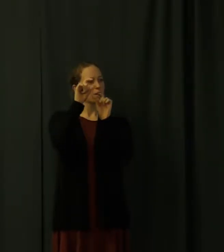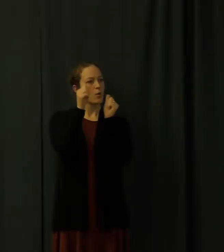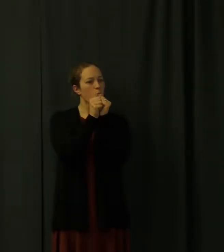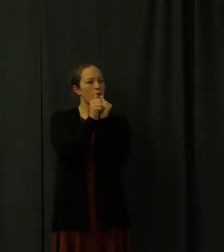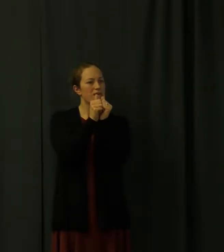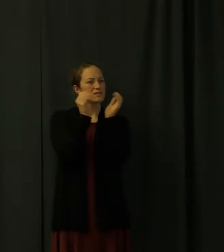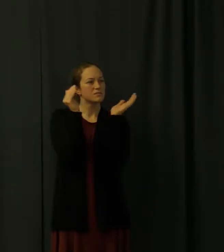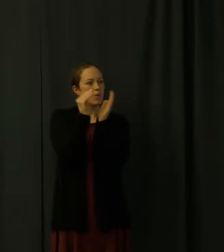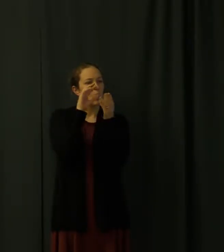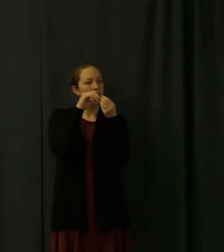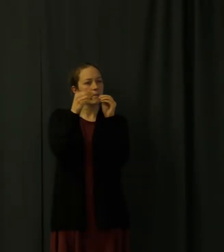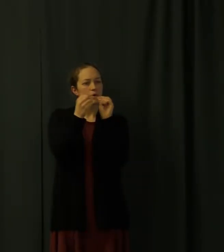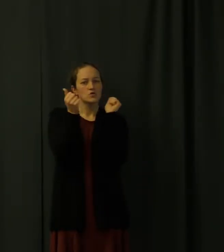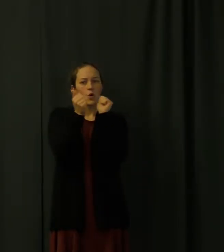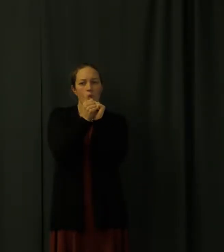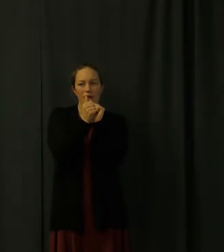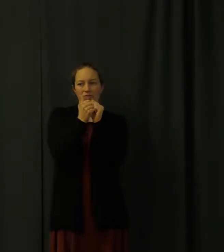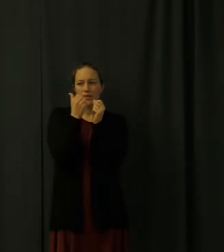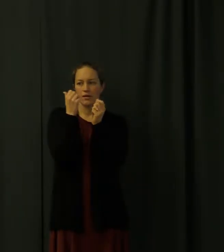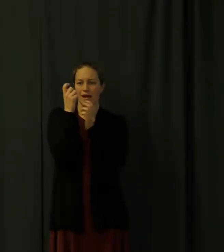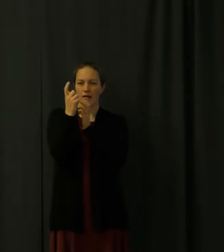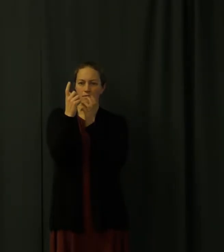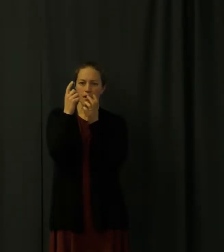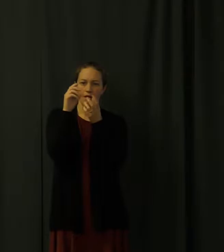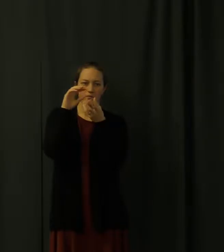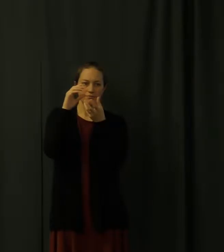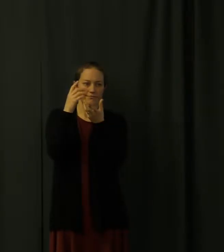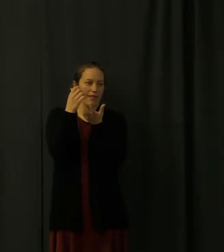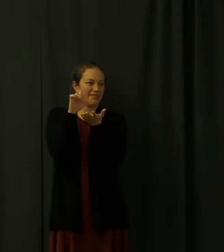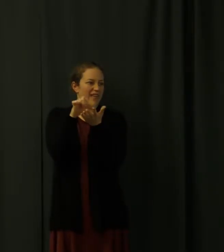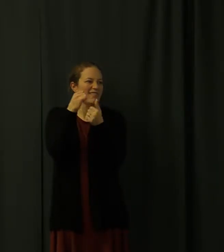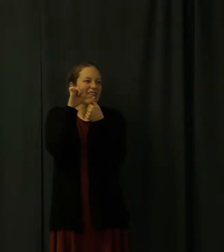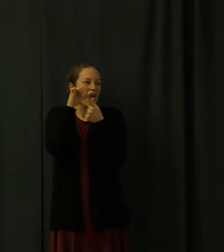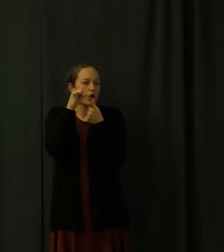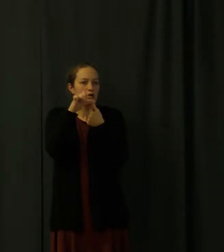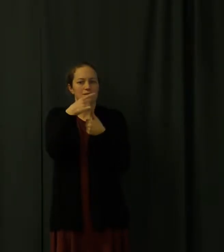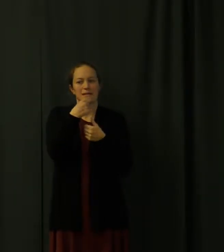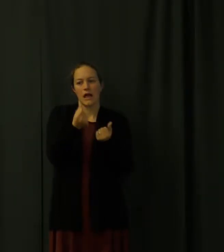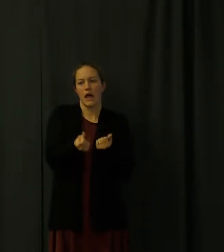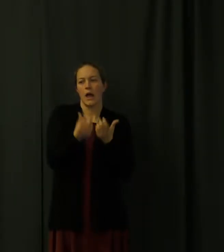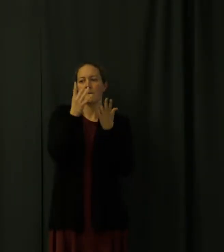and a letter that tells me like how many minutes away my next meeting is or whatever. It's just a nice reminder. It's always there.